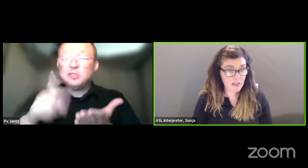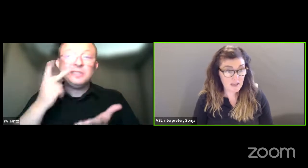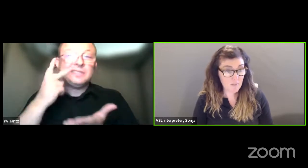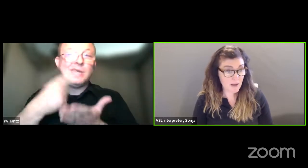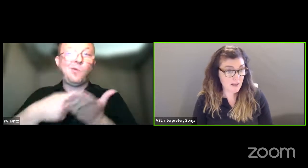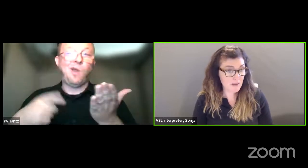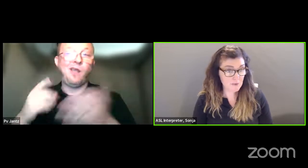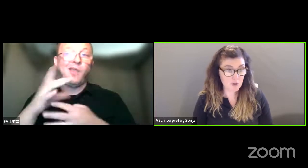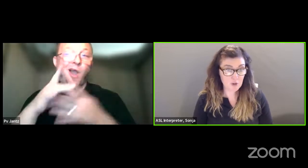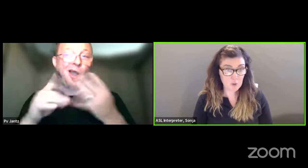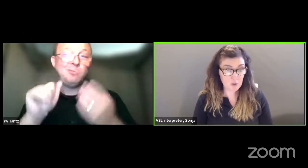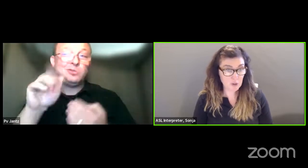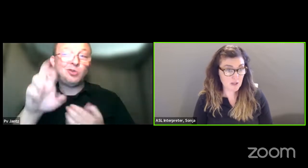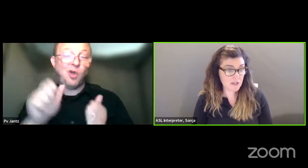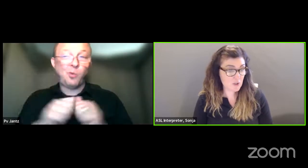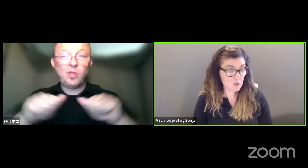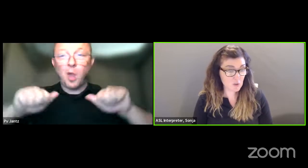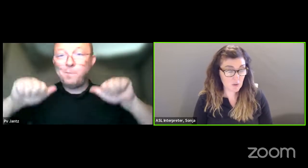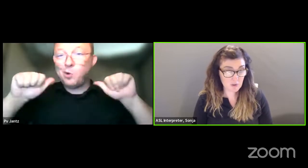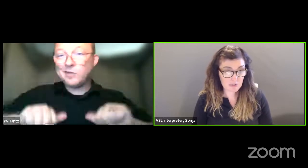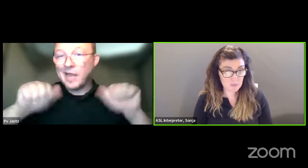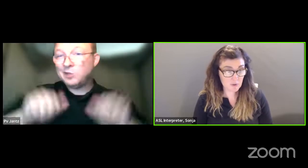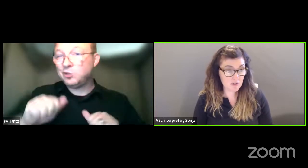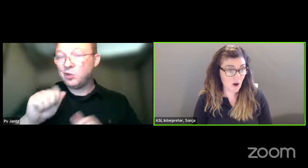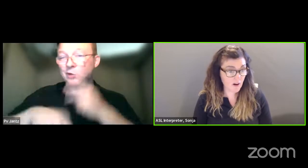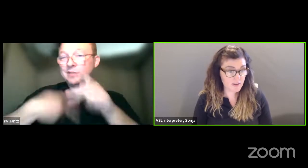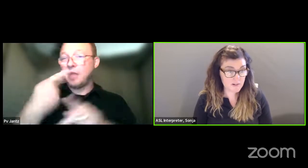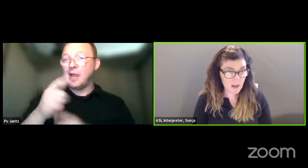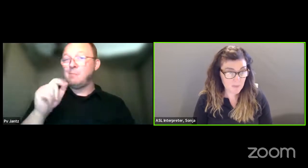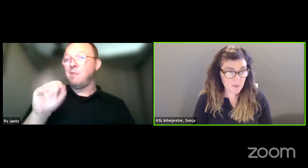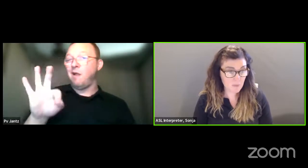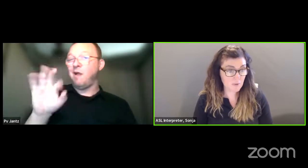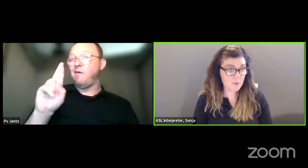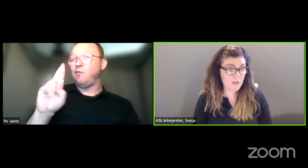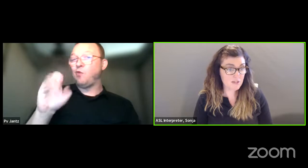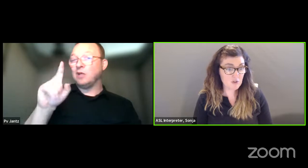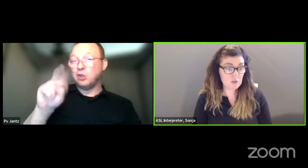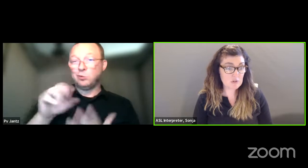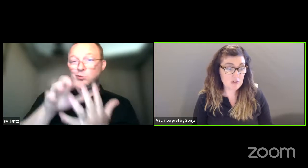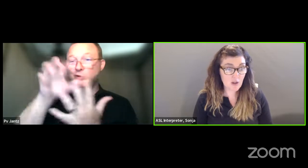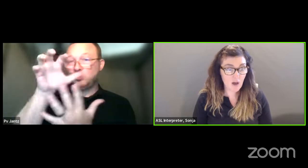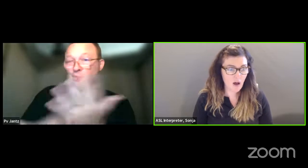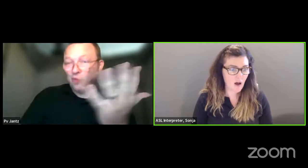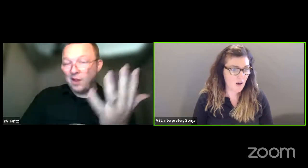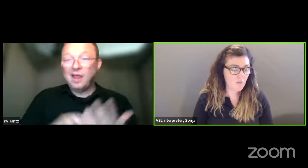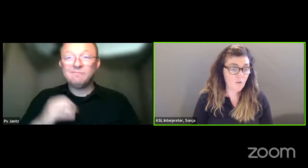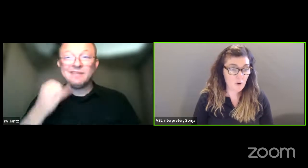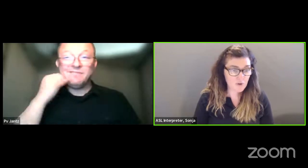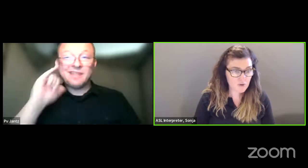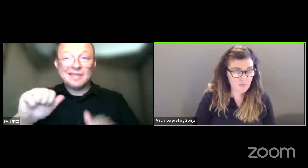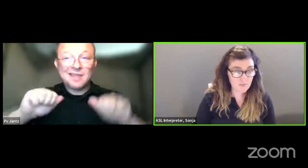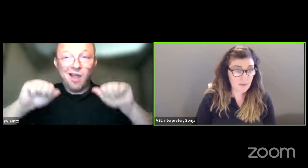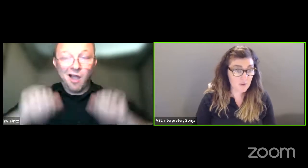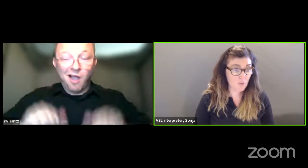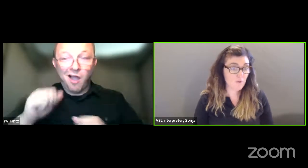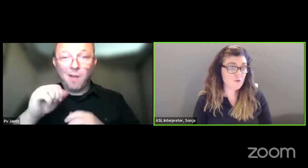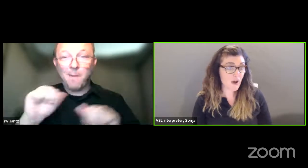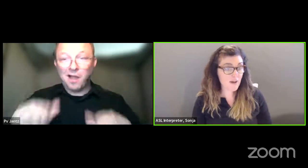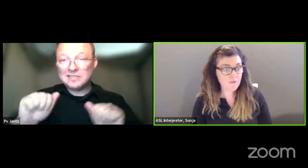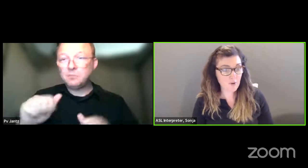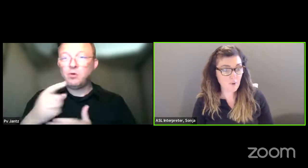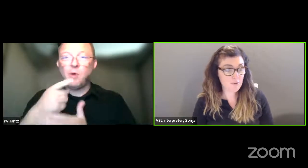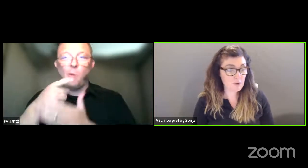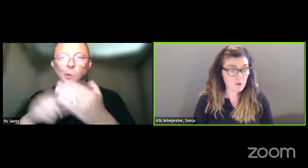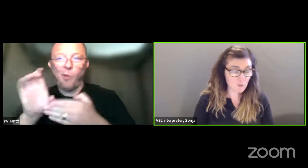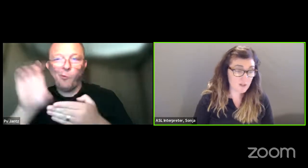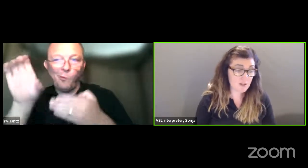And Nikki and Betty, I'm sure you will look into what those options are in depth and what the potentials for maybe a rough